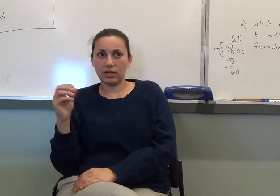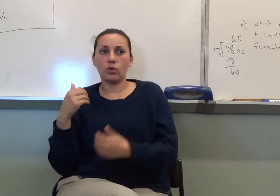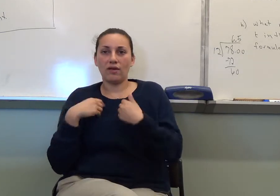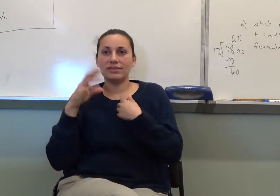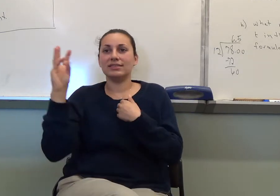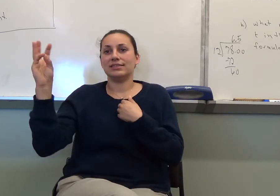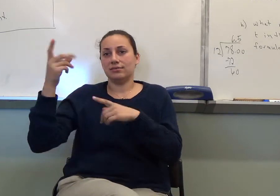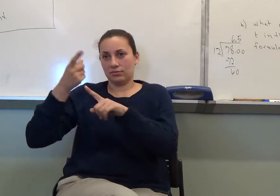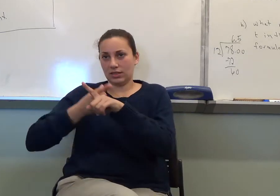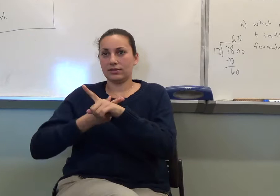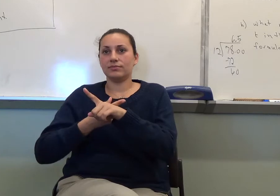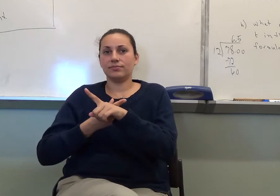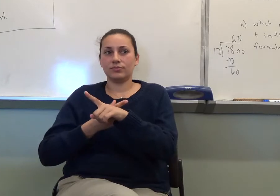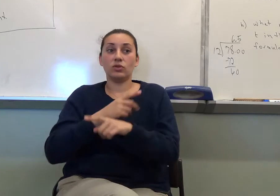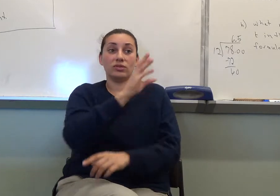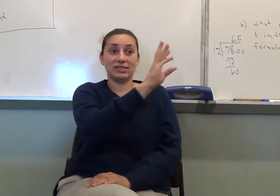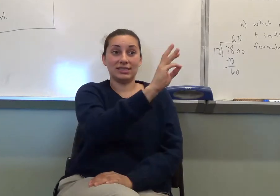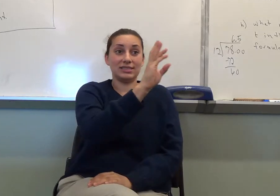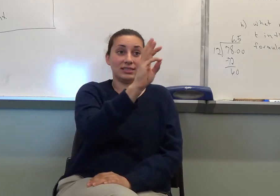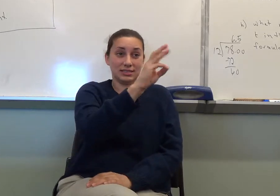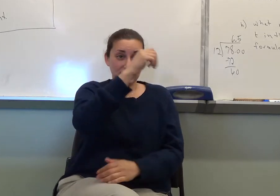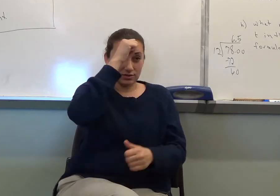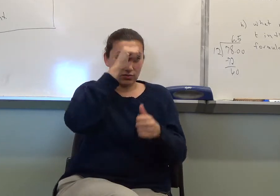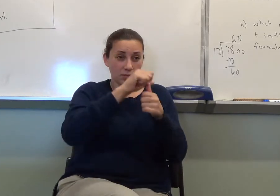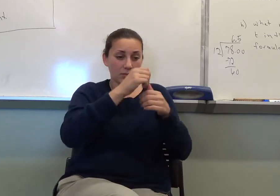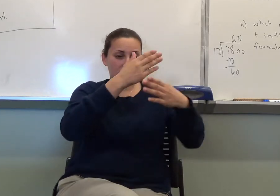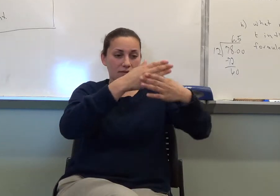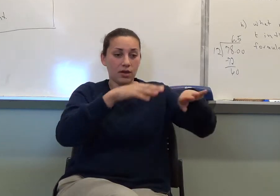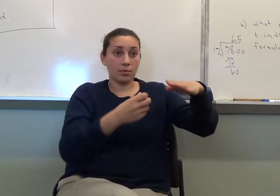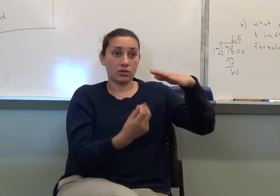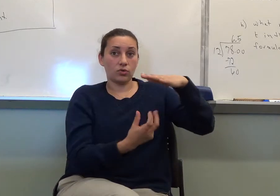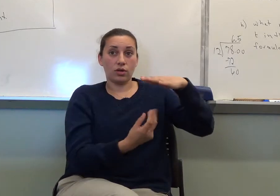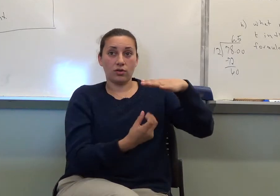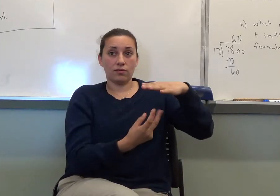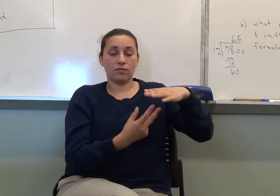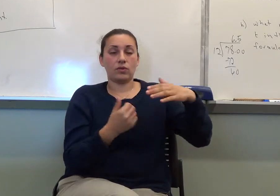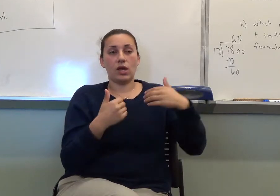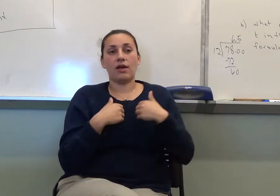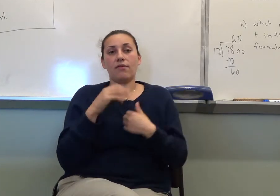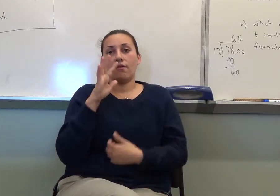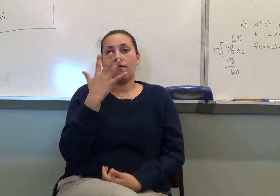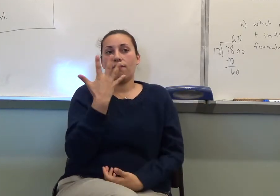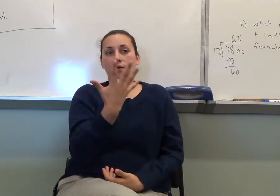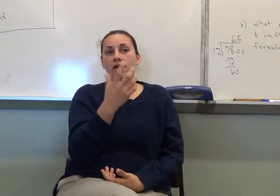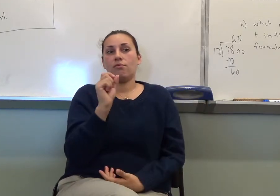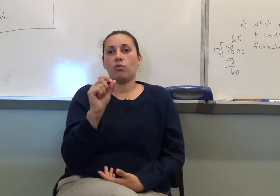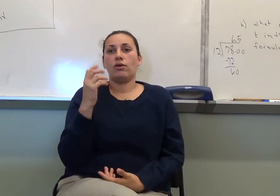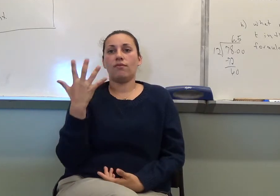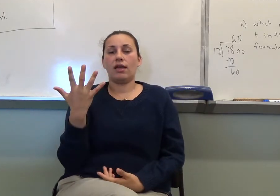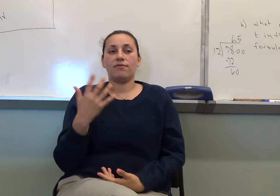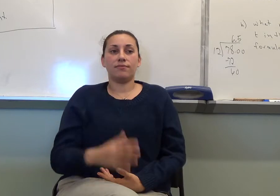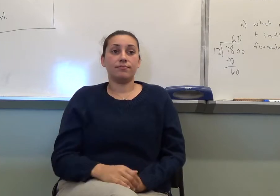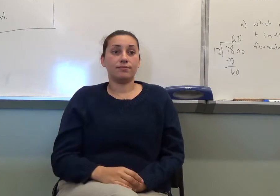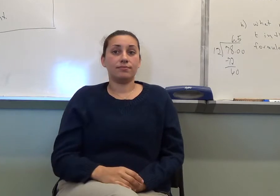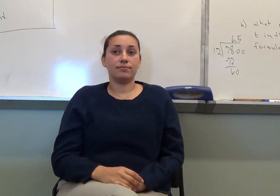take the 66, just like we did there, and divide it by 12, and you'll get 5.5. Okay? So that is the T, all